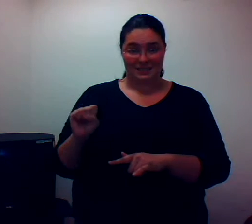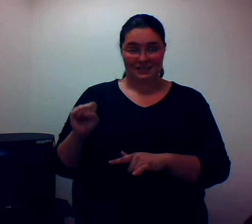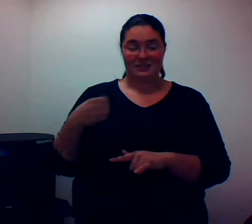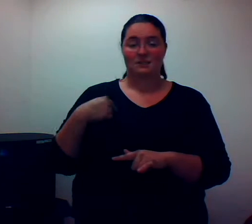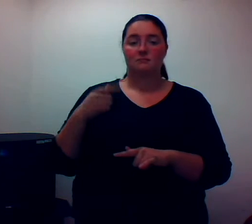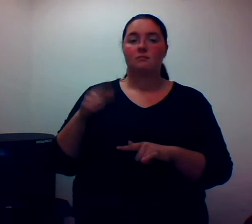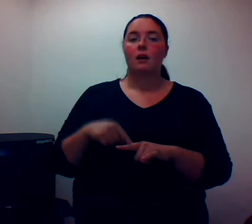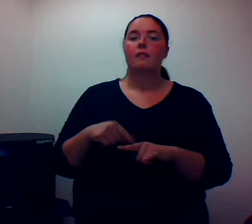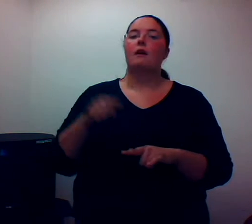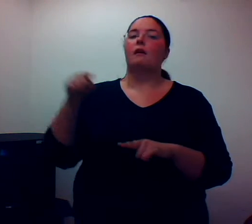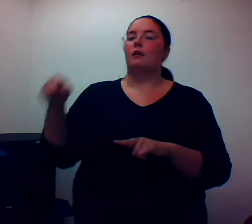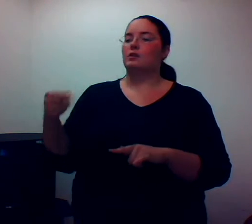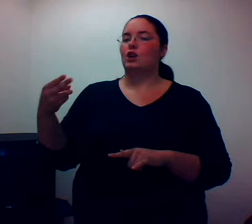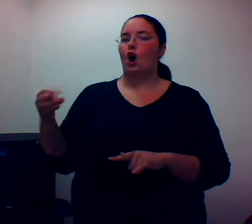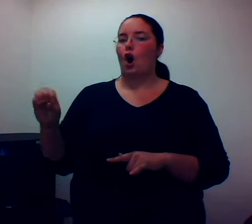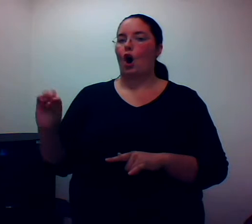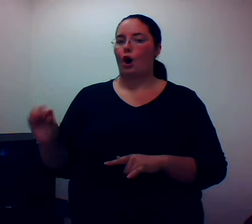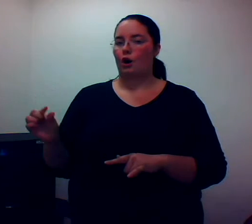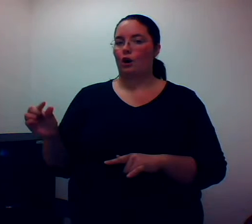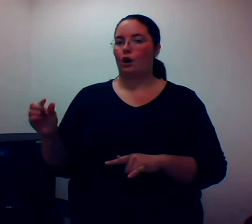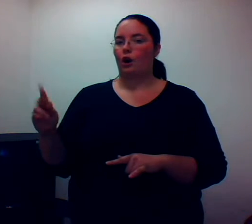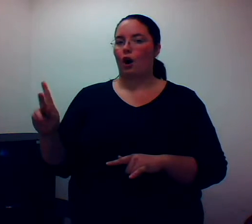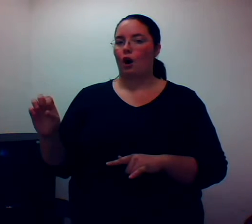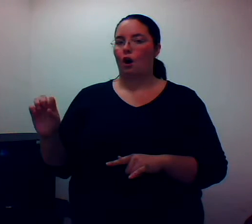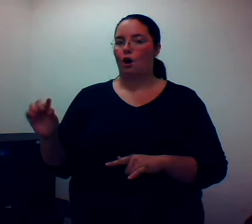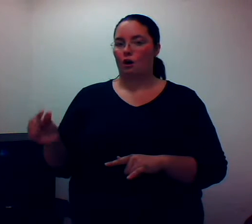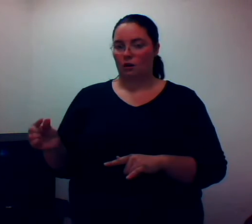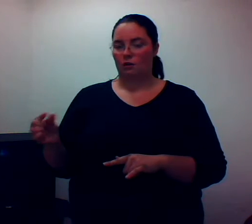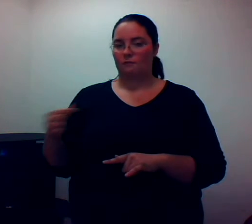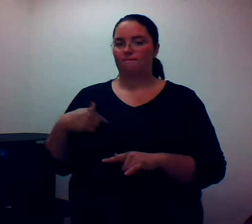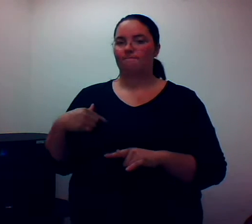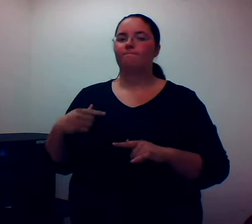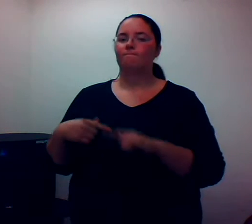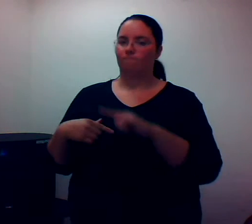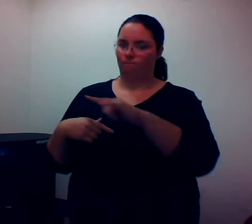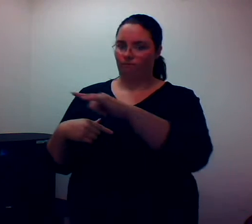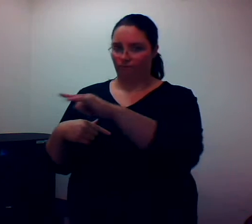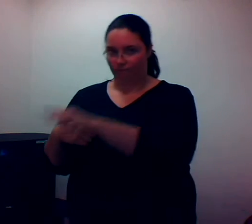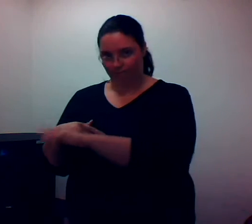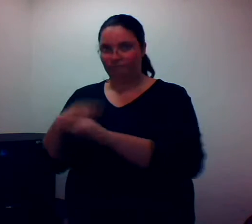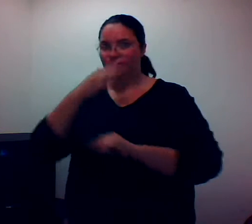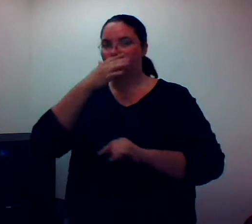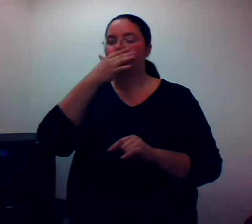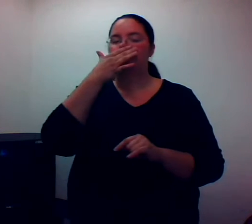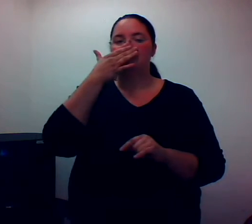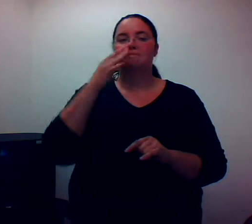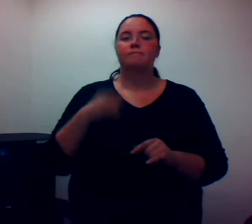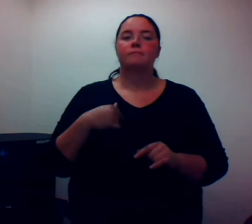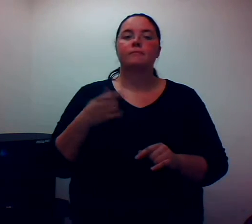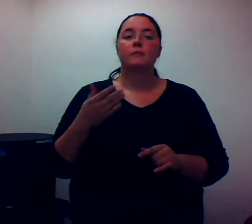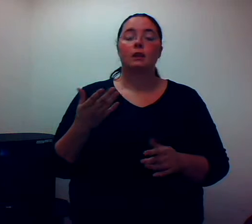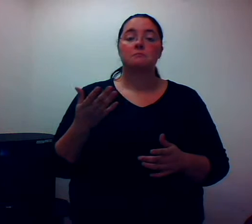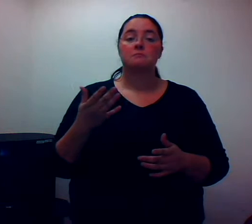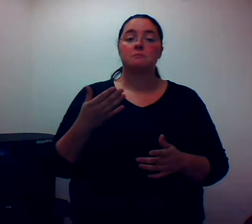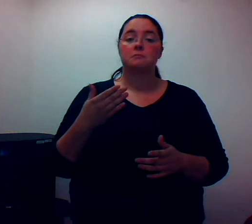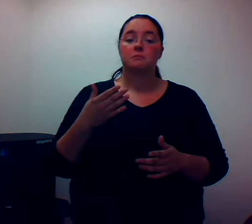everything was going fine until the pilot made an announcement in Japanese, of course. Because we were on Japan Airlines. And I should go